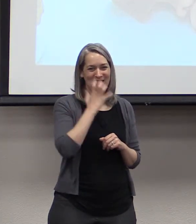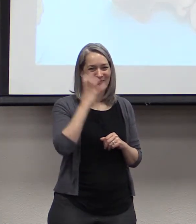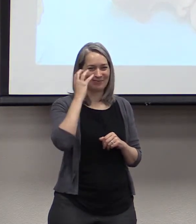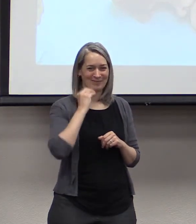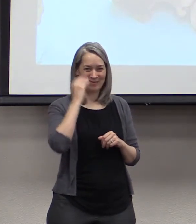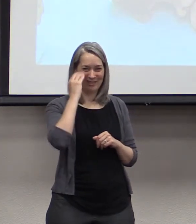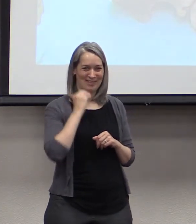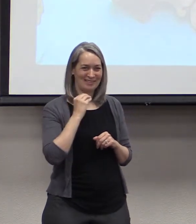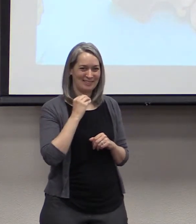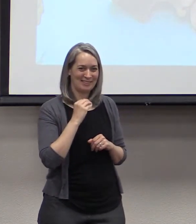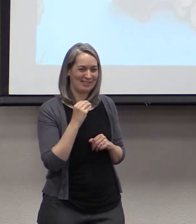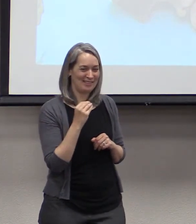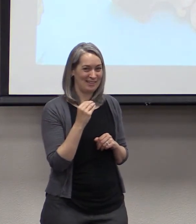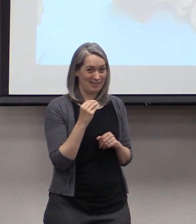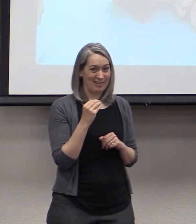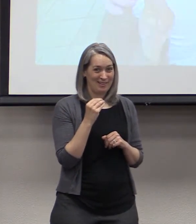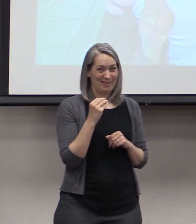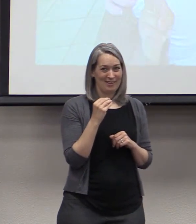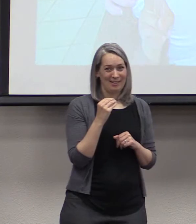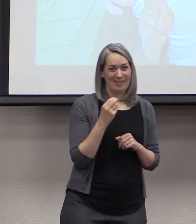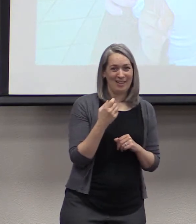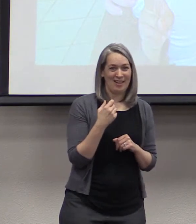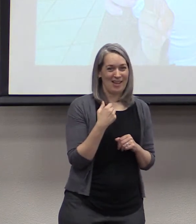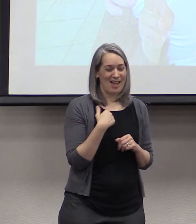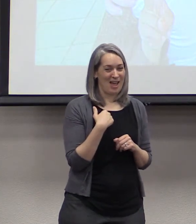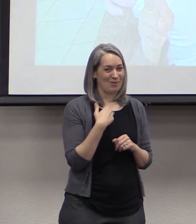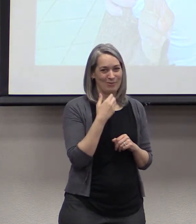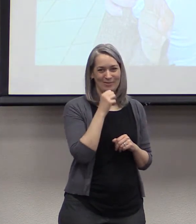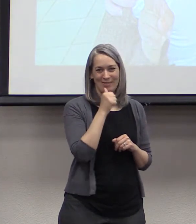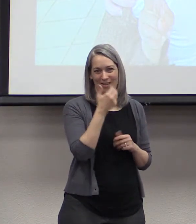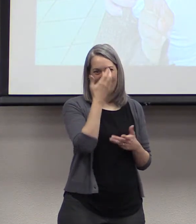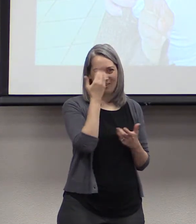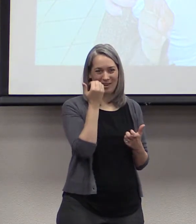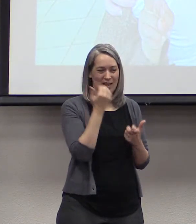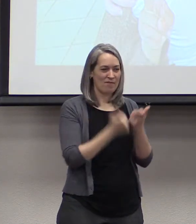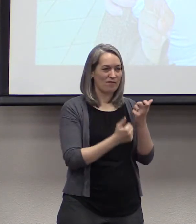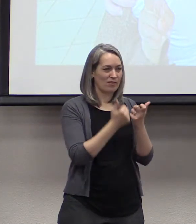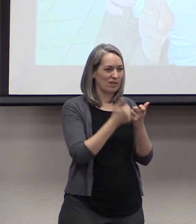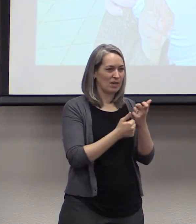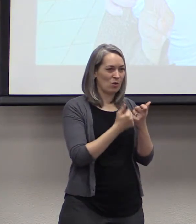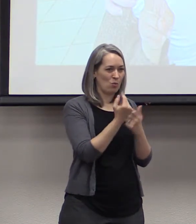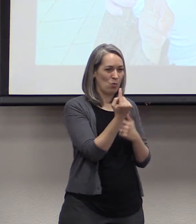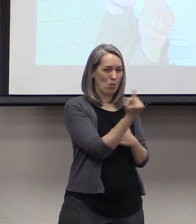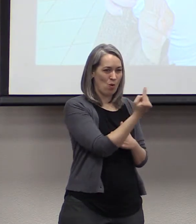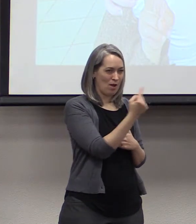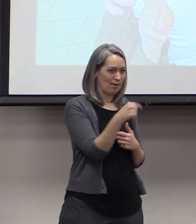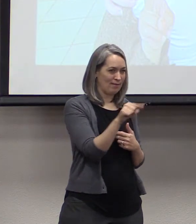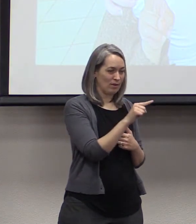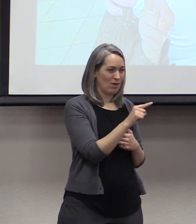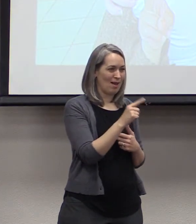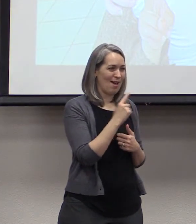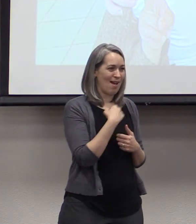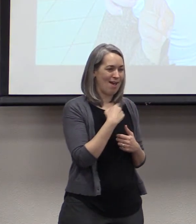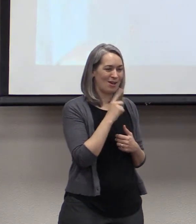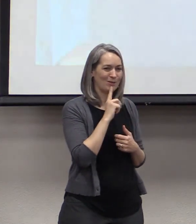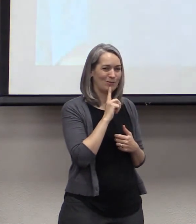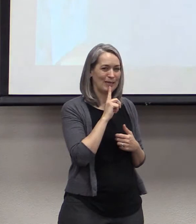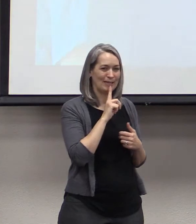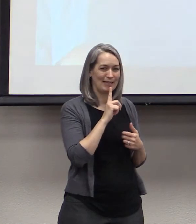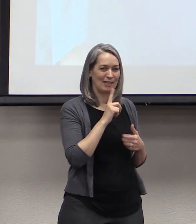that I would not soon ever forget. And every one of you, I highly, highly, highly